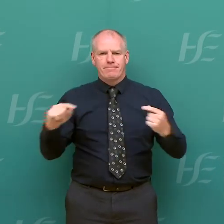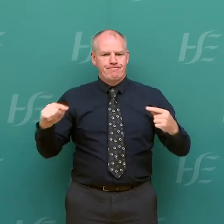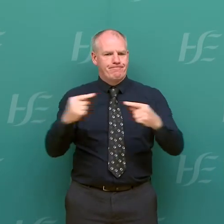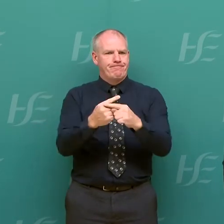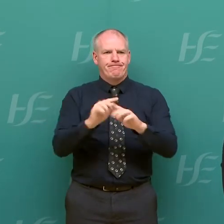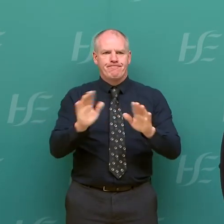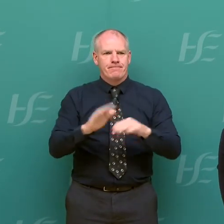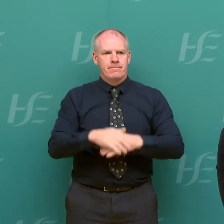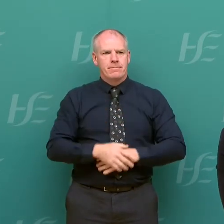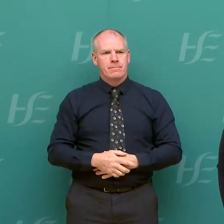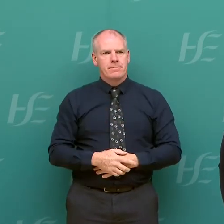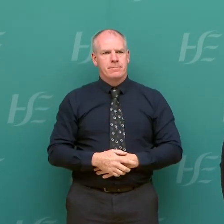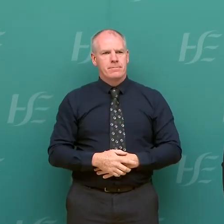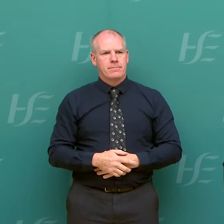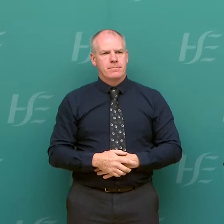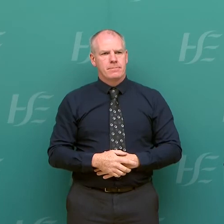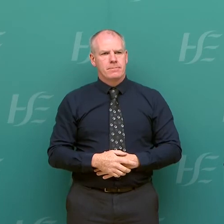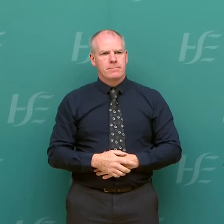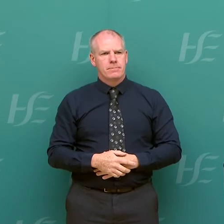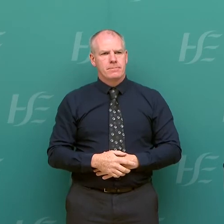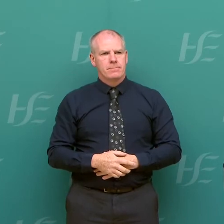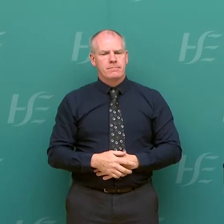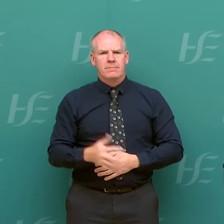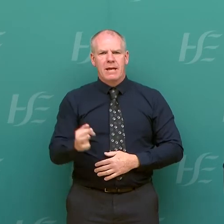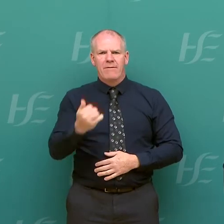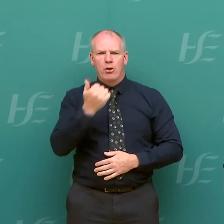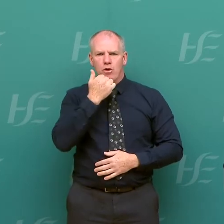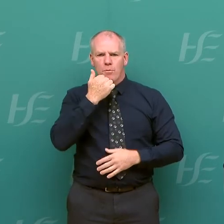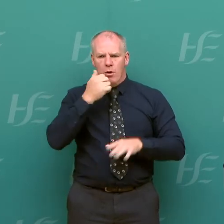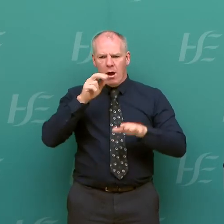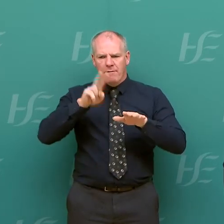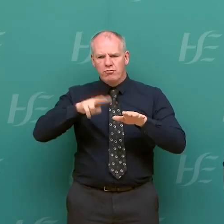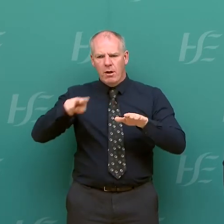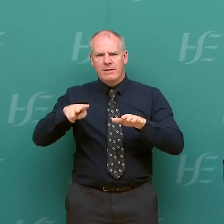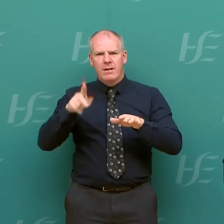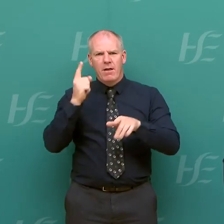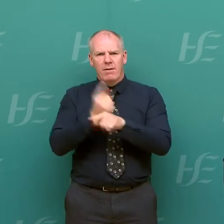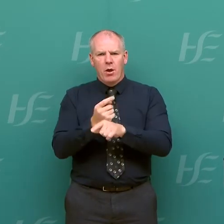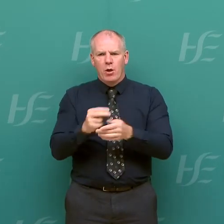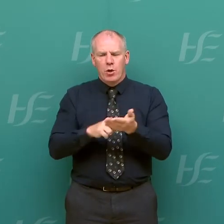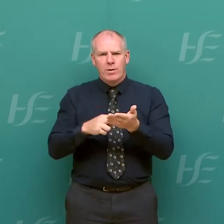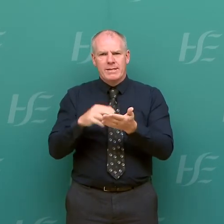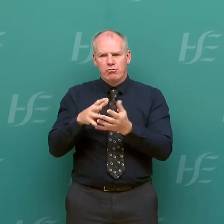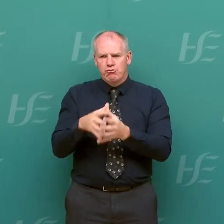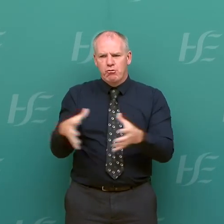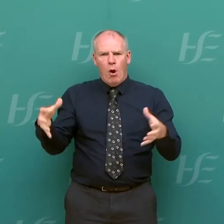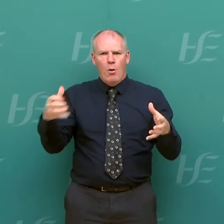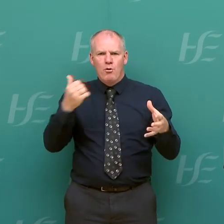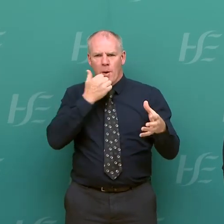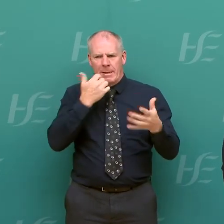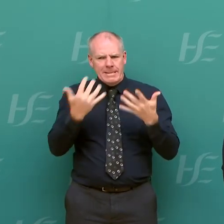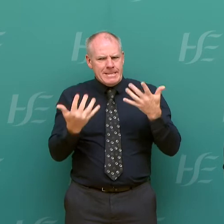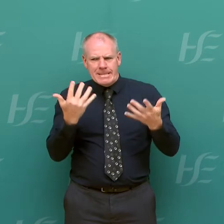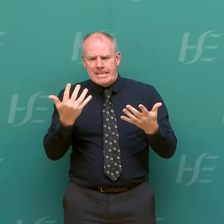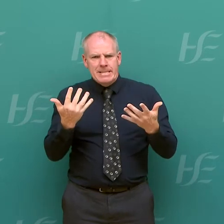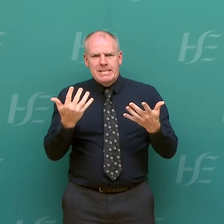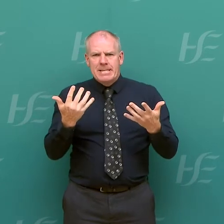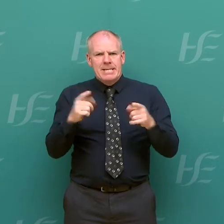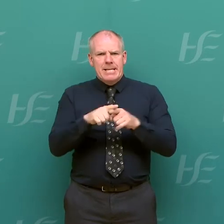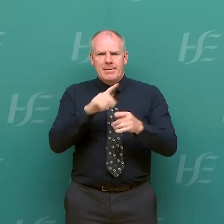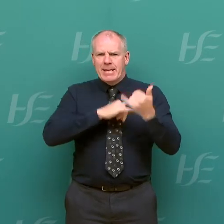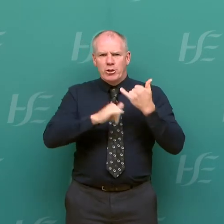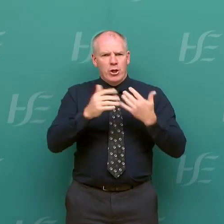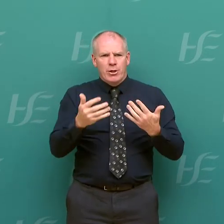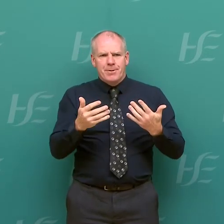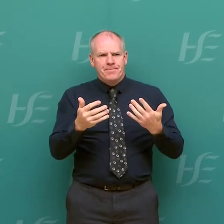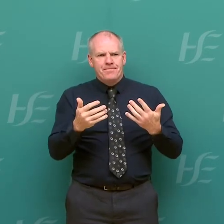way. What would you do if the number of trolleys continues to increase? So there's two things. Kind of numbers we saw at the start of the year, so